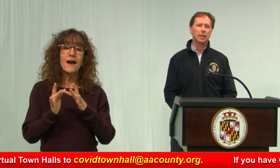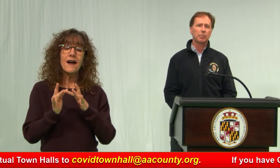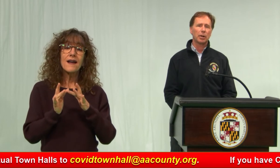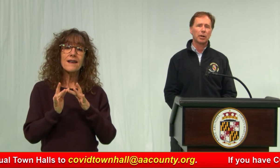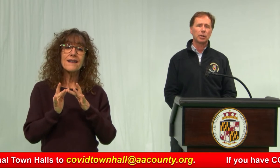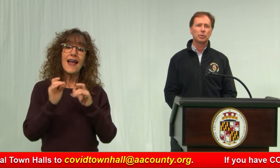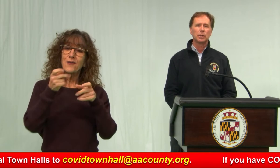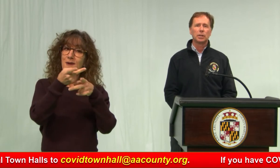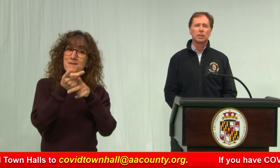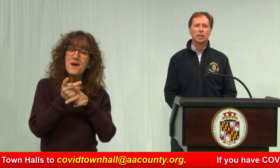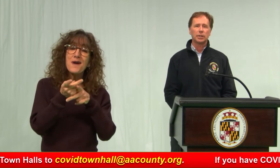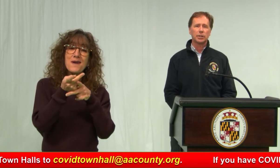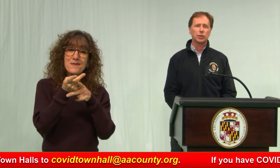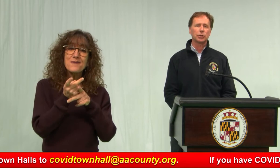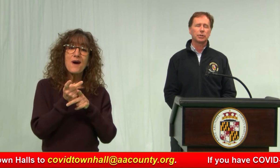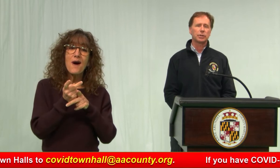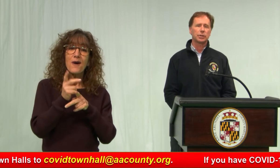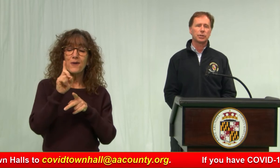and borrow